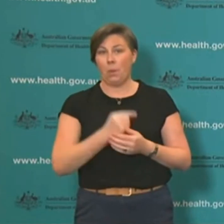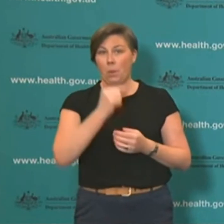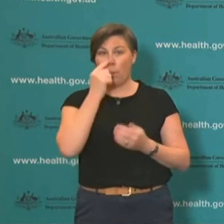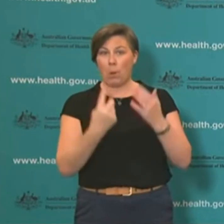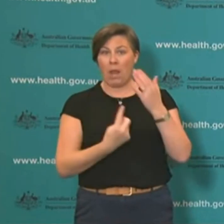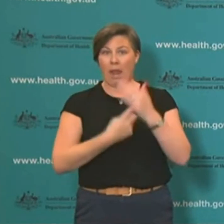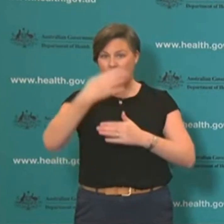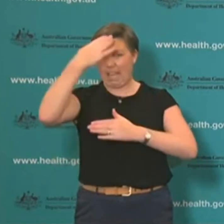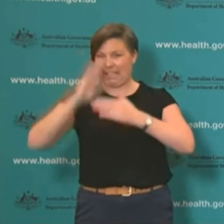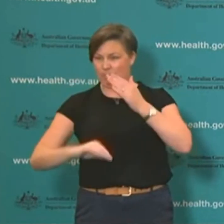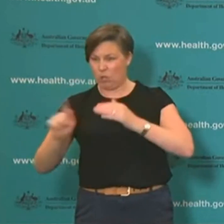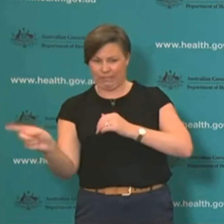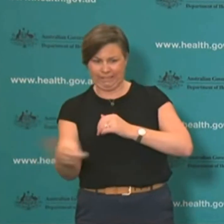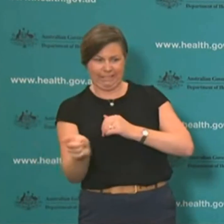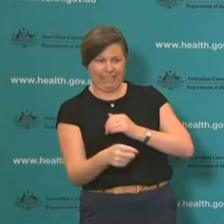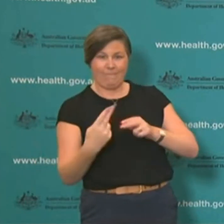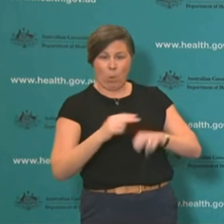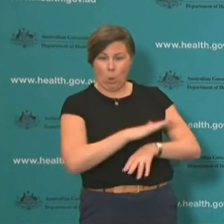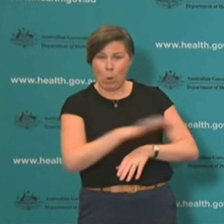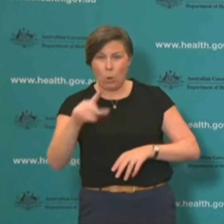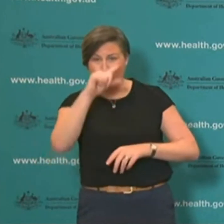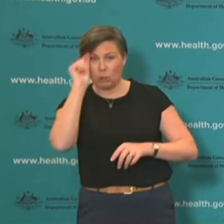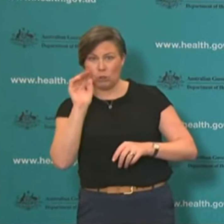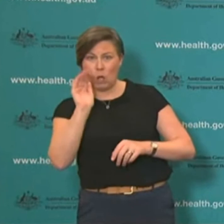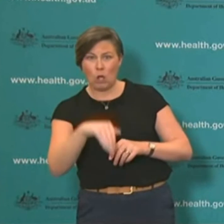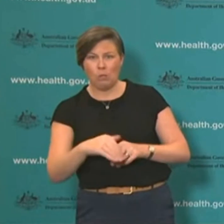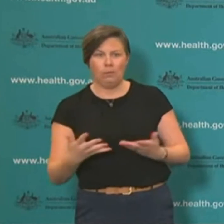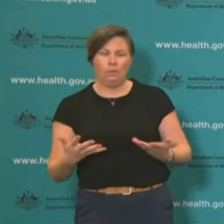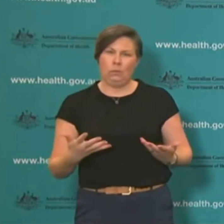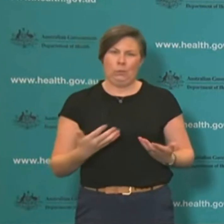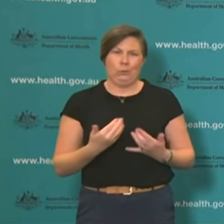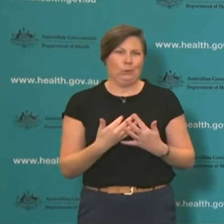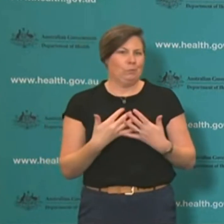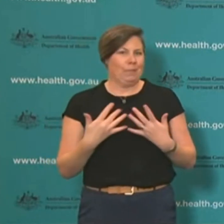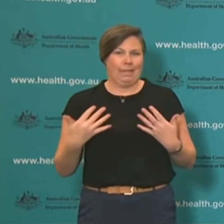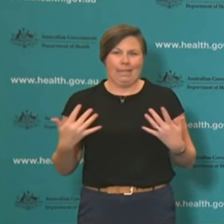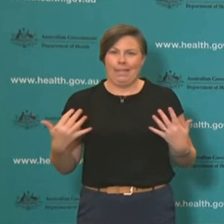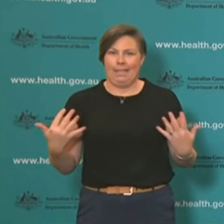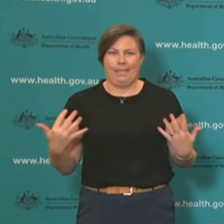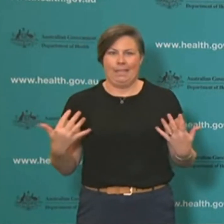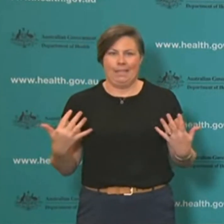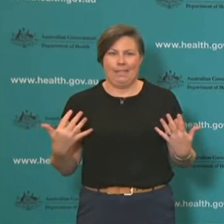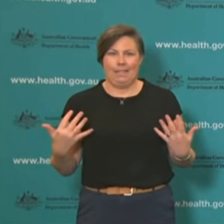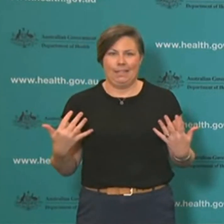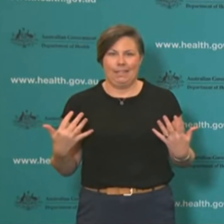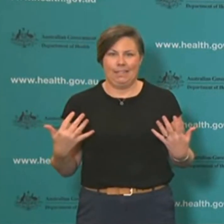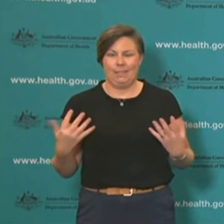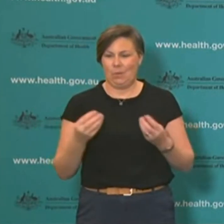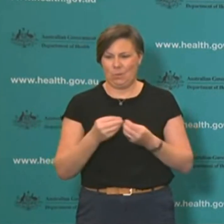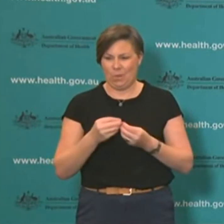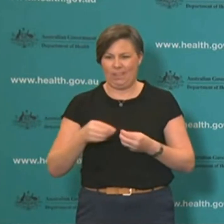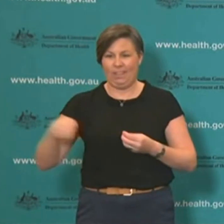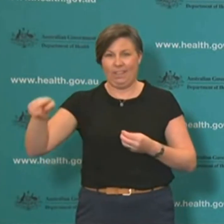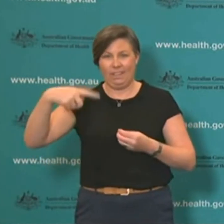happened? Well, clearly the volume is an immense challenge to be able to have high-level infection